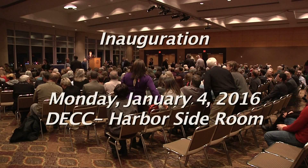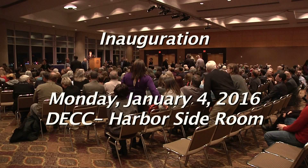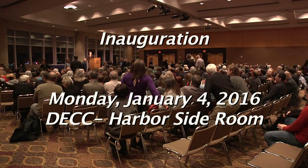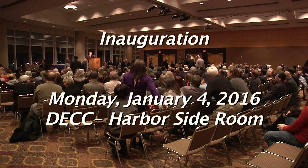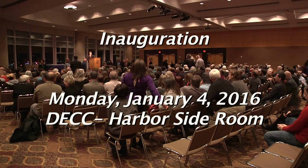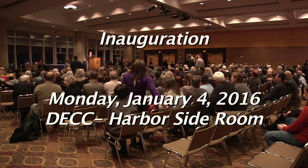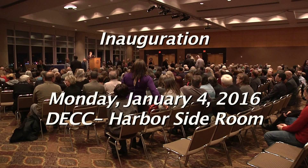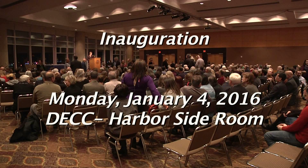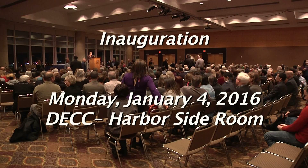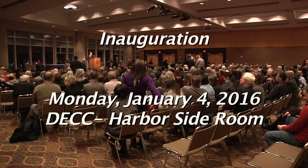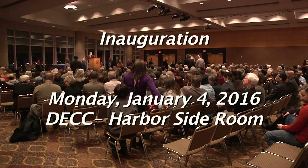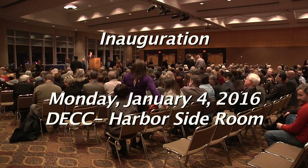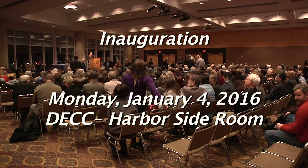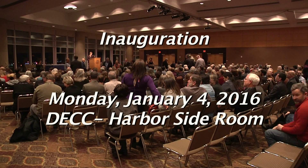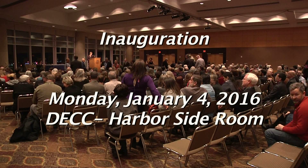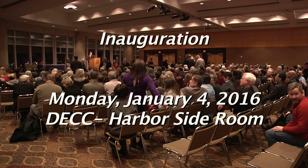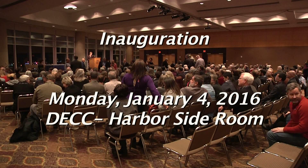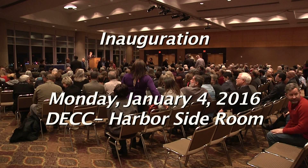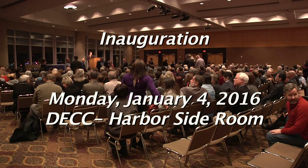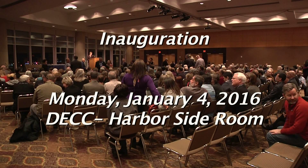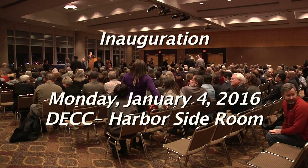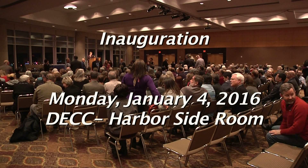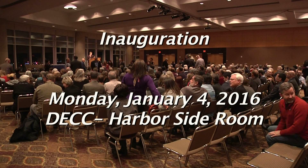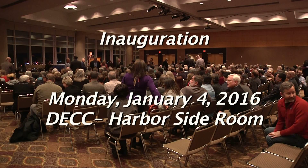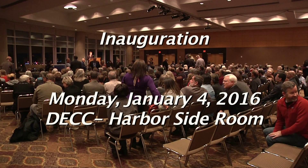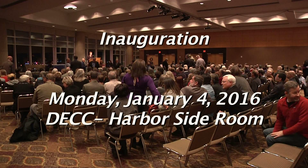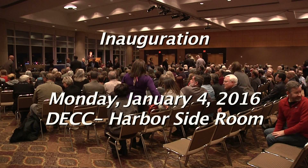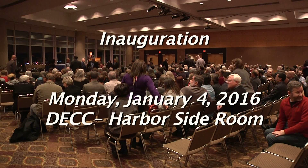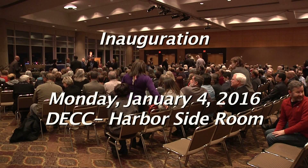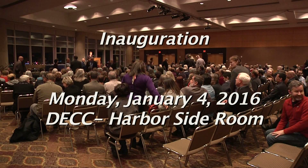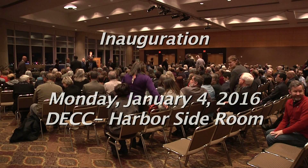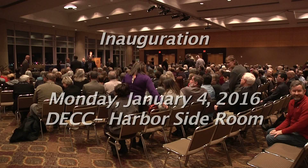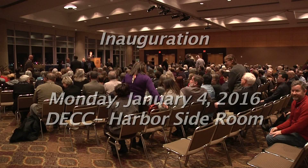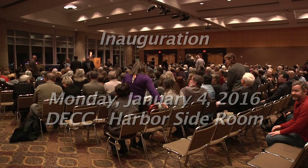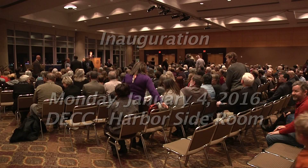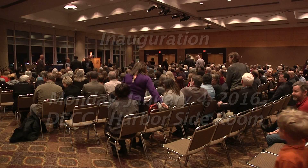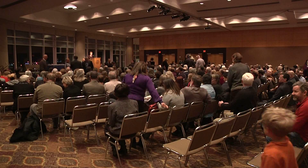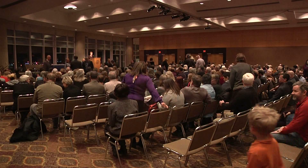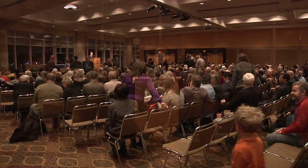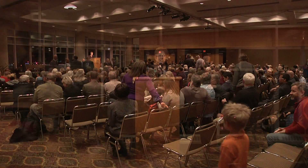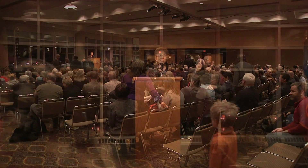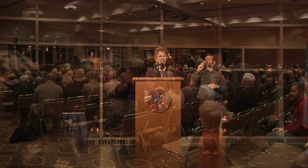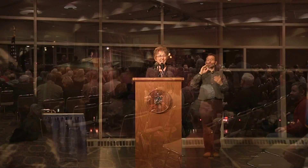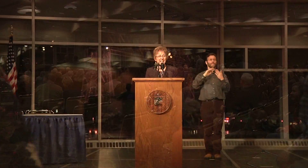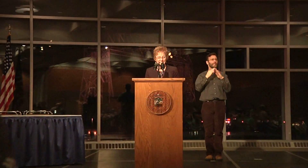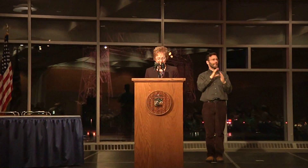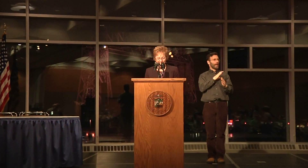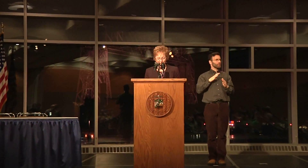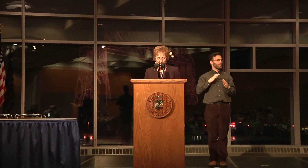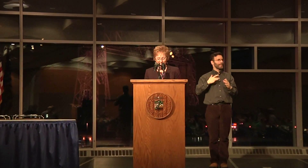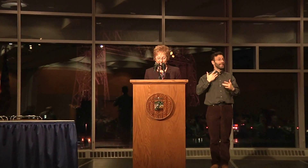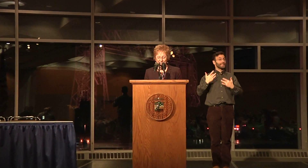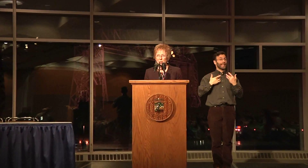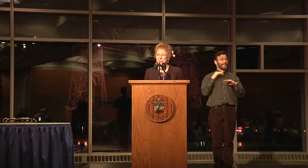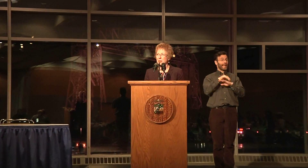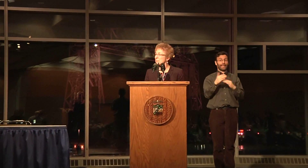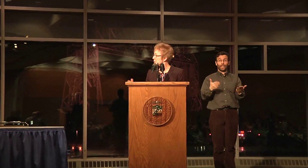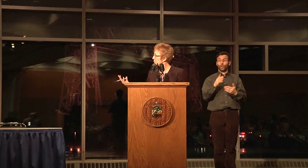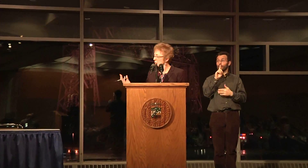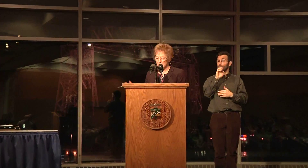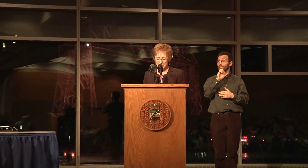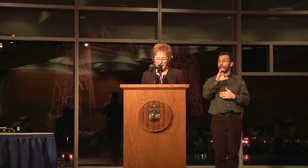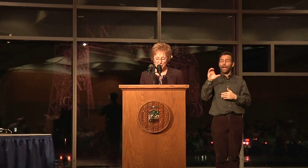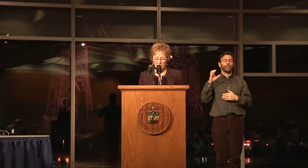Welcome to the swearing-in ceremony for Duluth Mayor Emily Larson and the Duluth City Council. It's an exciting night here at the DECC with